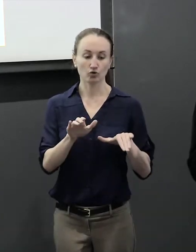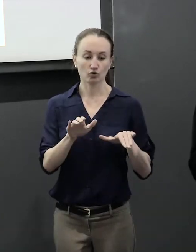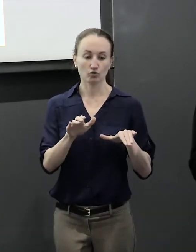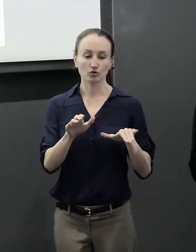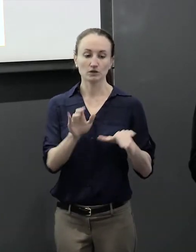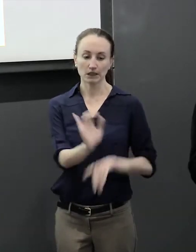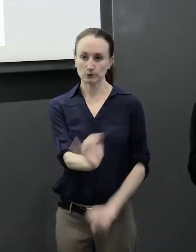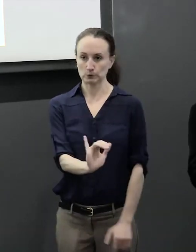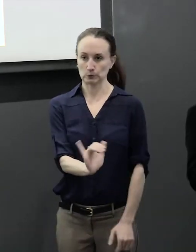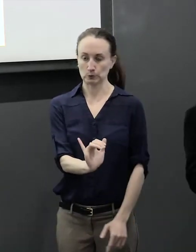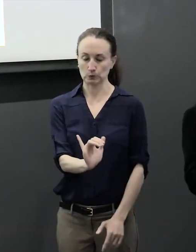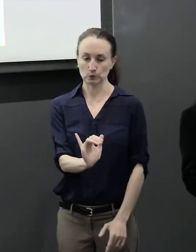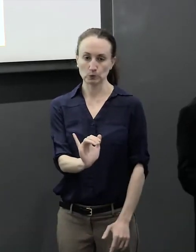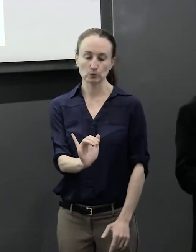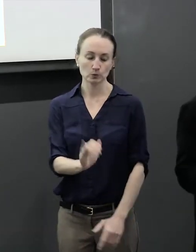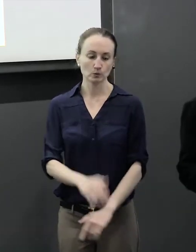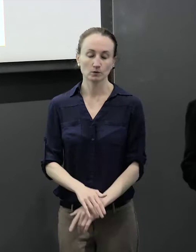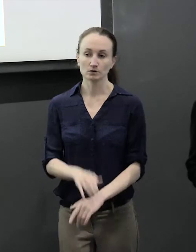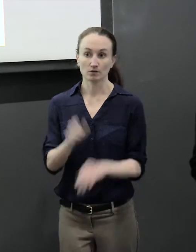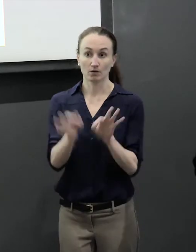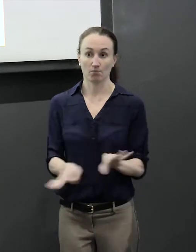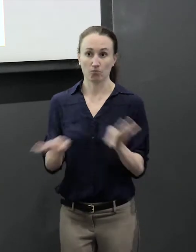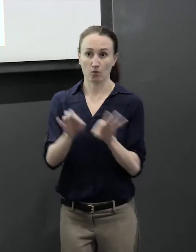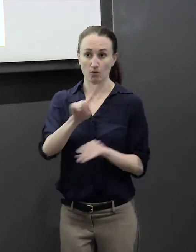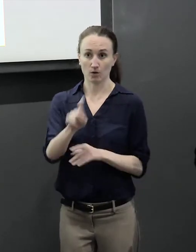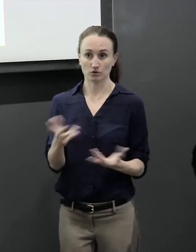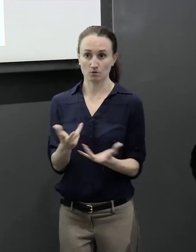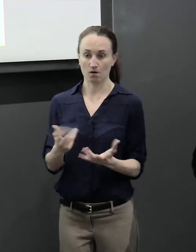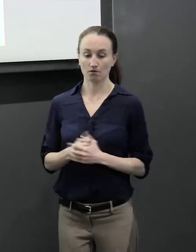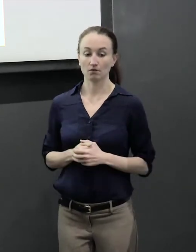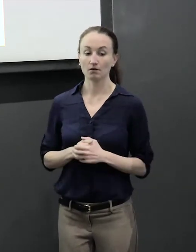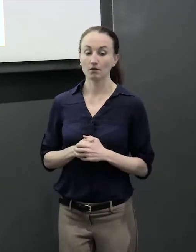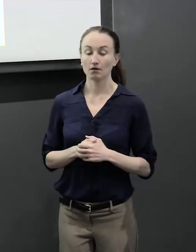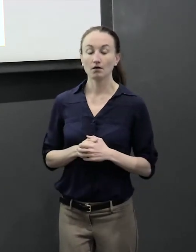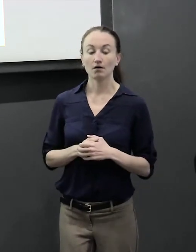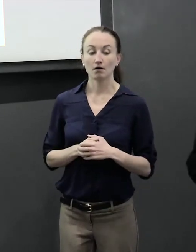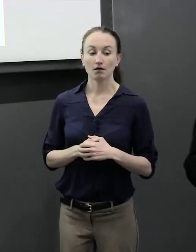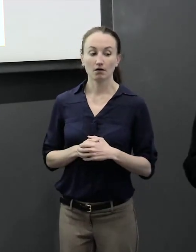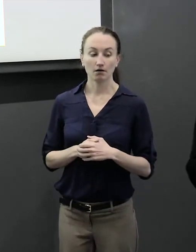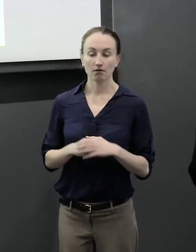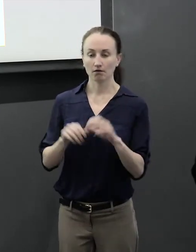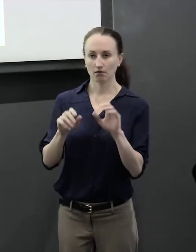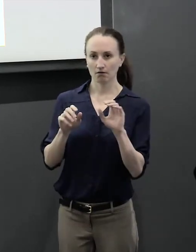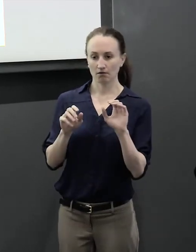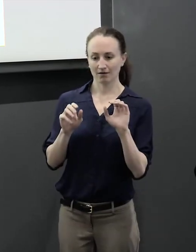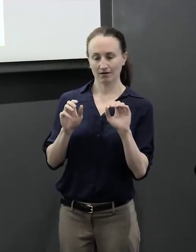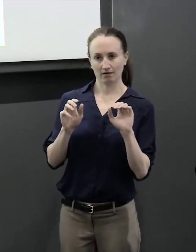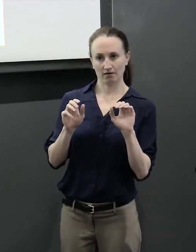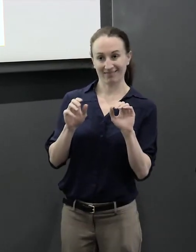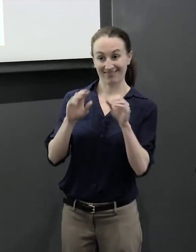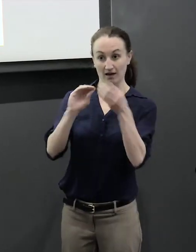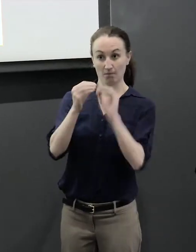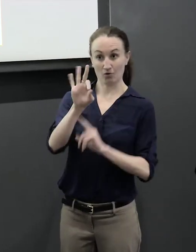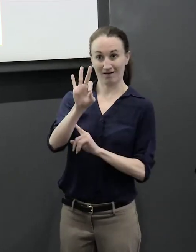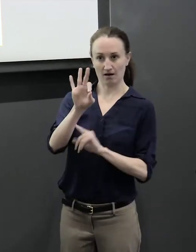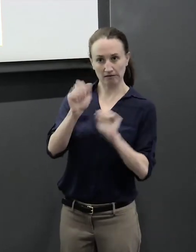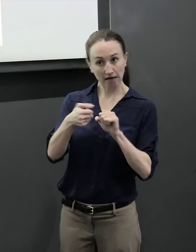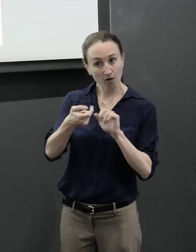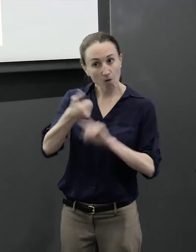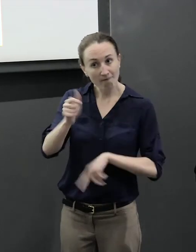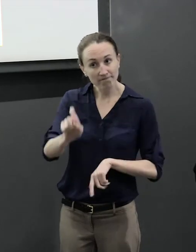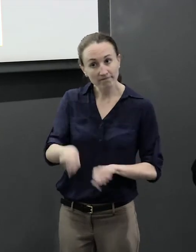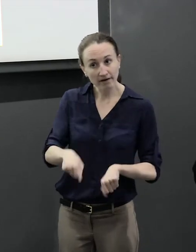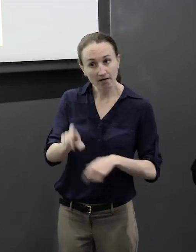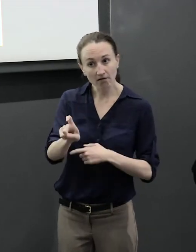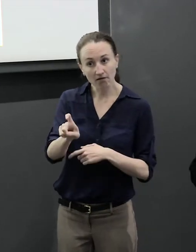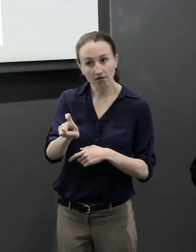And the key question was whether we were going to be able to get rid of the numeral.